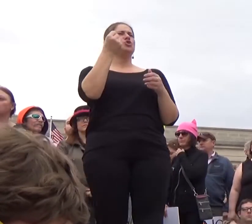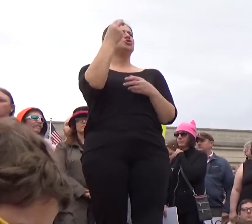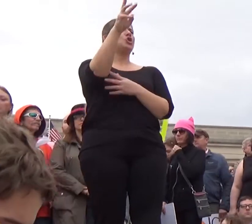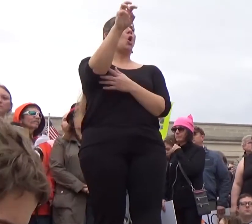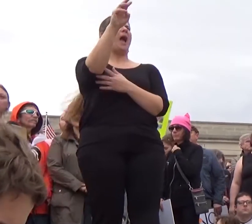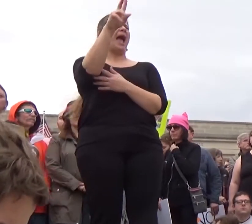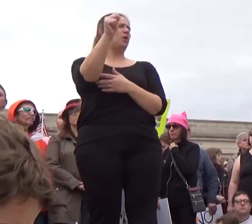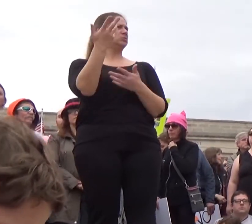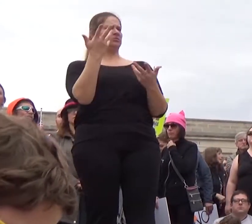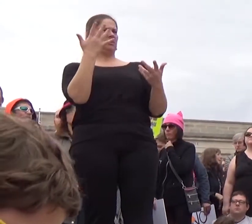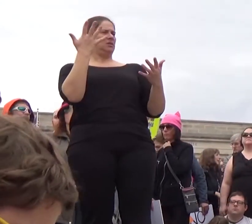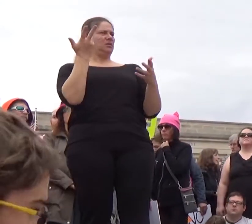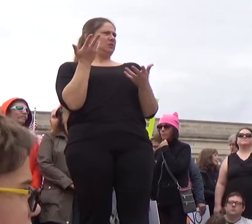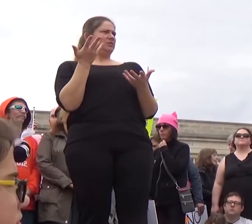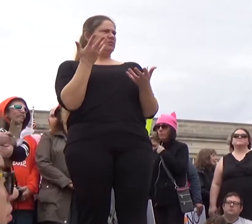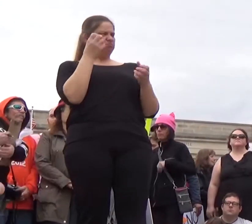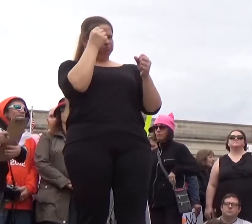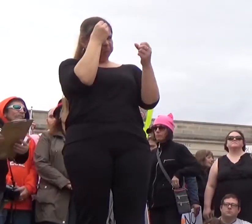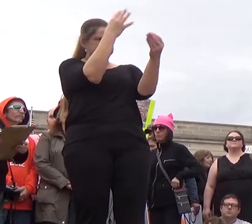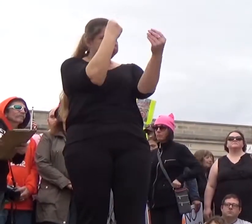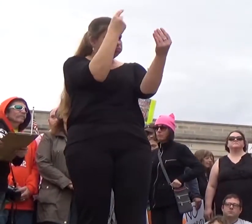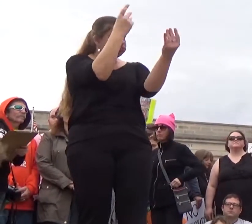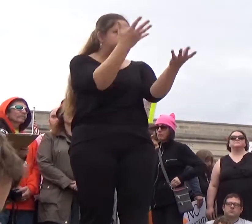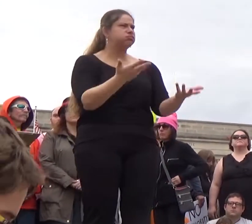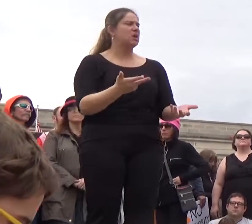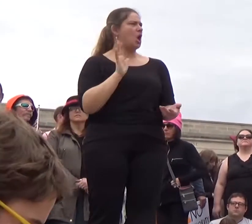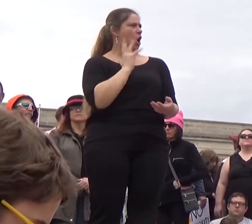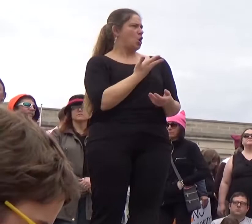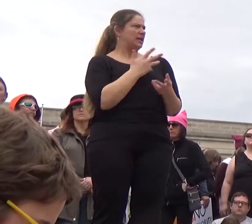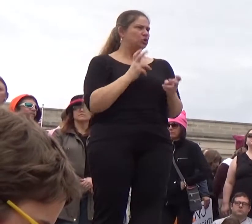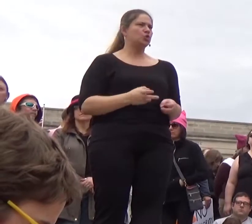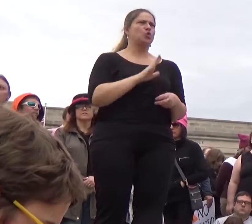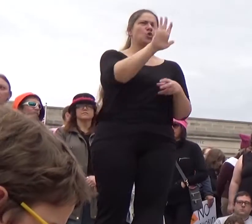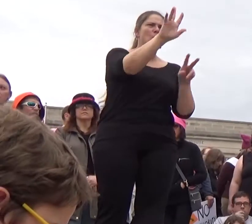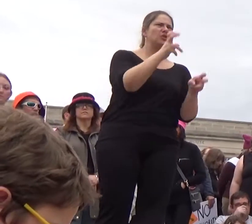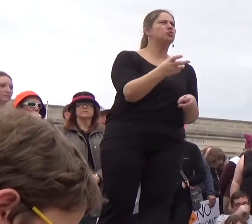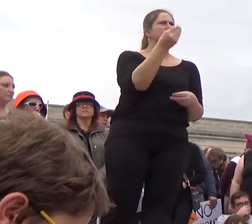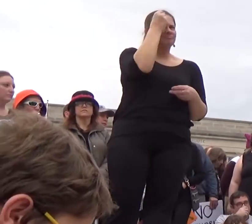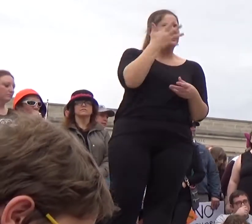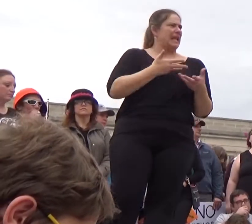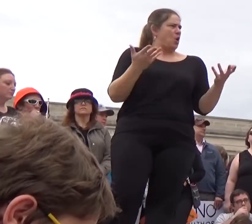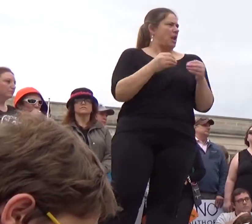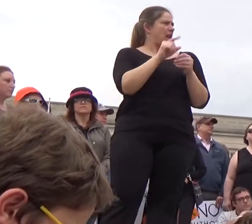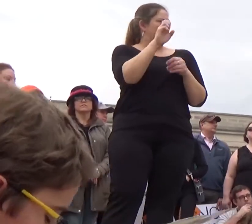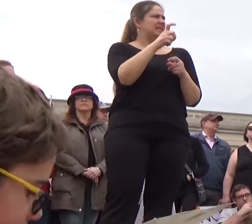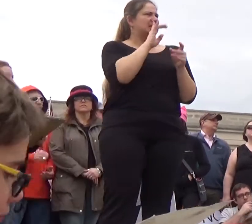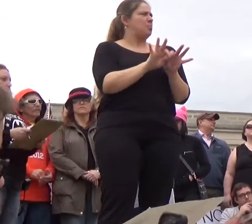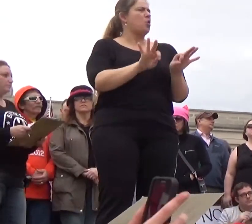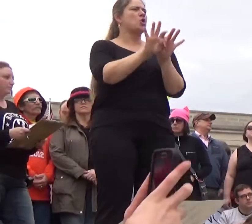and let us know that these issues are your issues and they matter here in Lexington. Don't